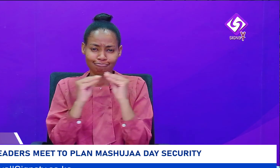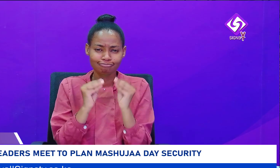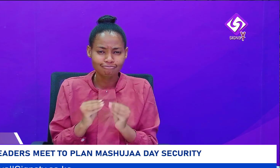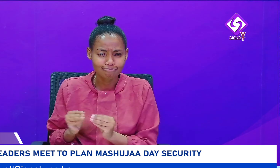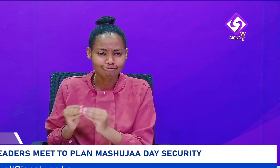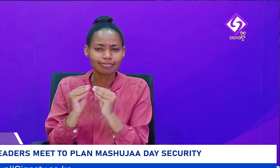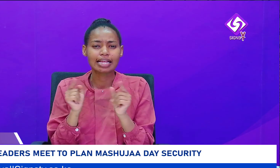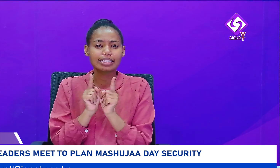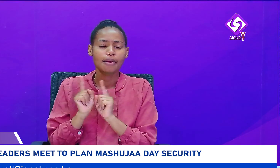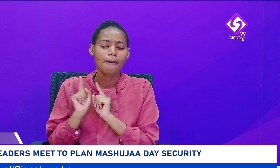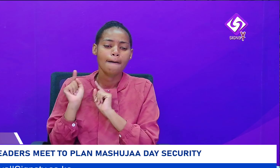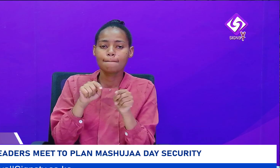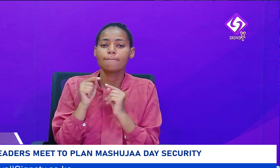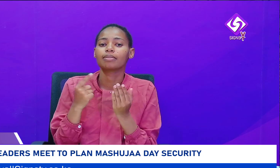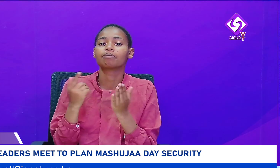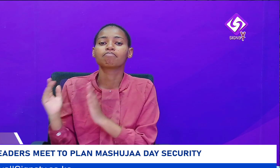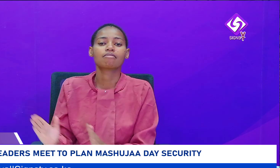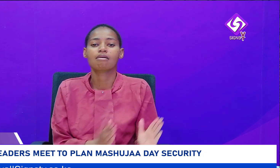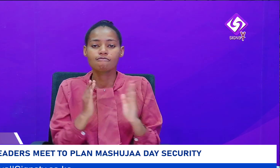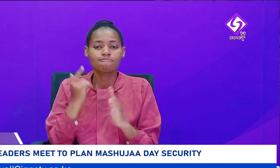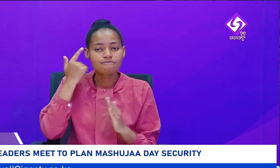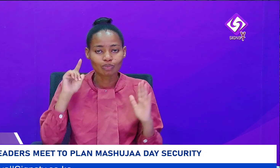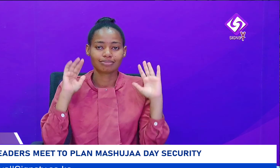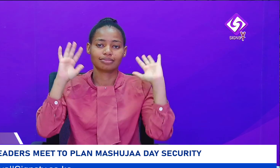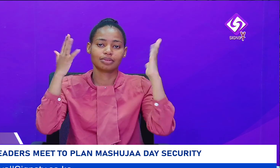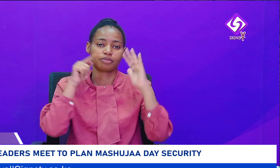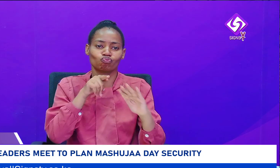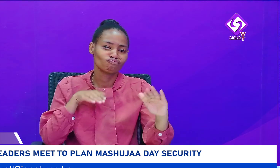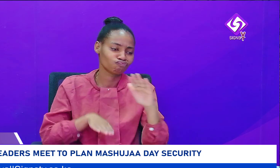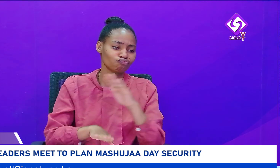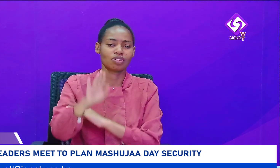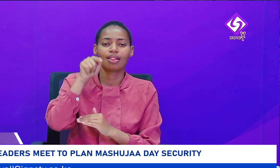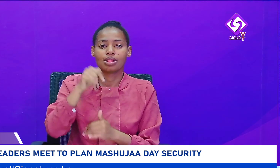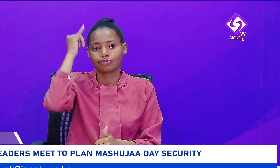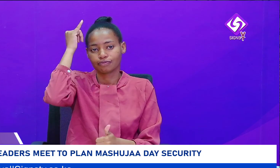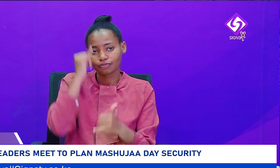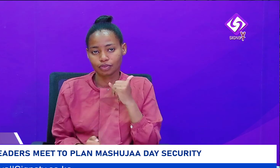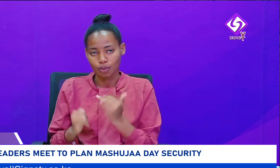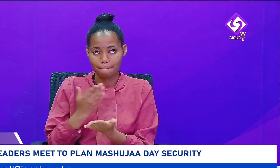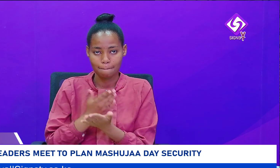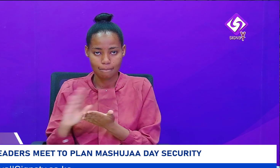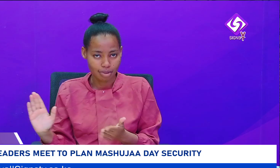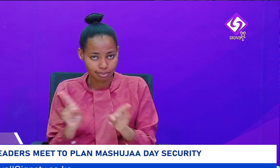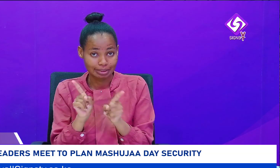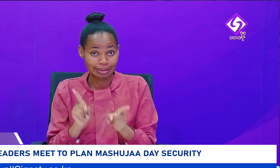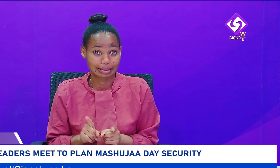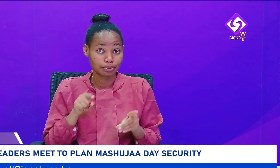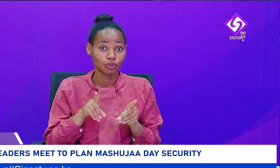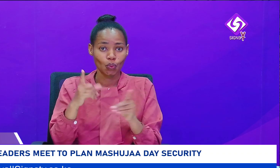The security meeting comes as preparations for the celebration entered their final phase, and during a